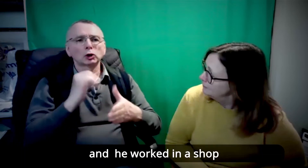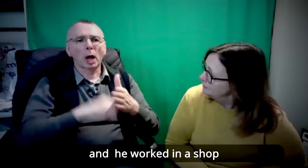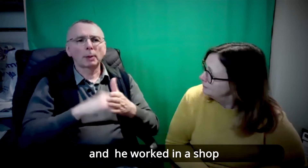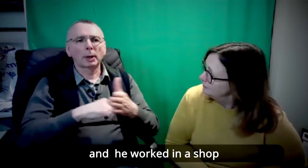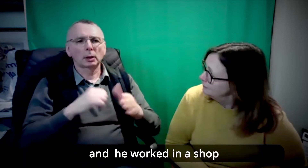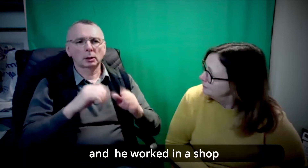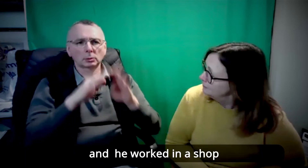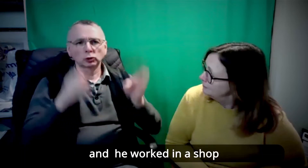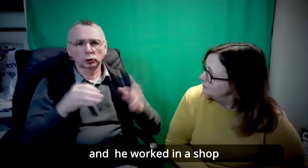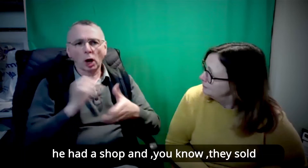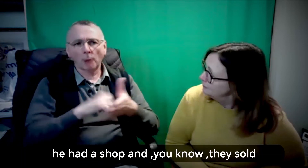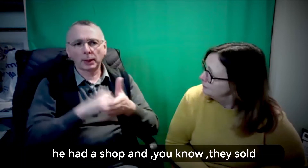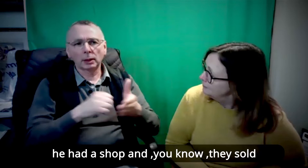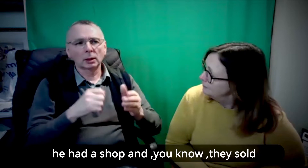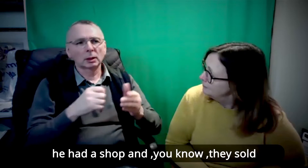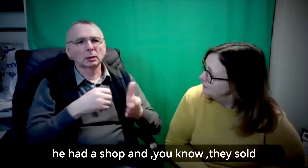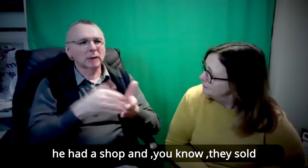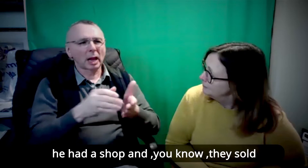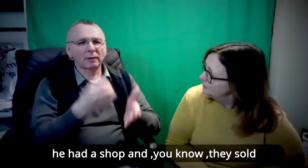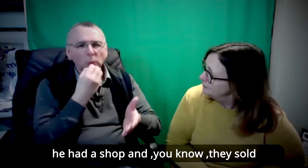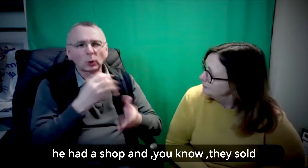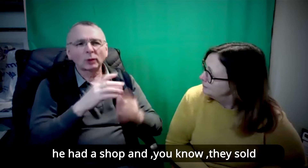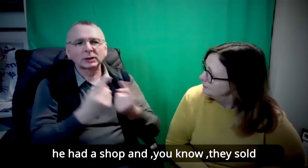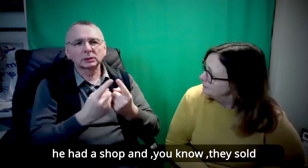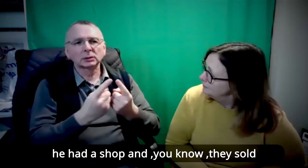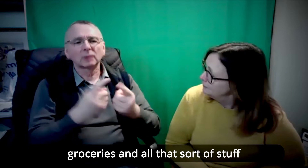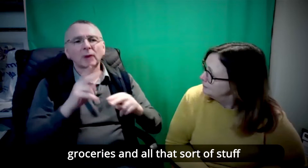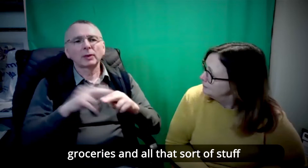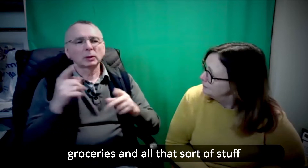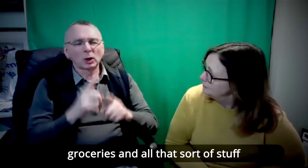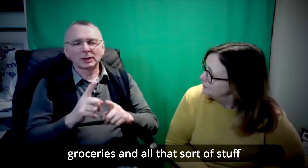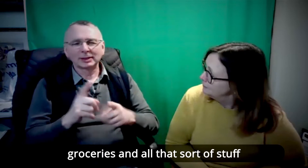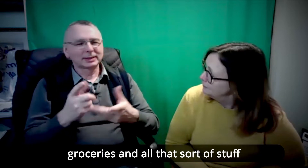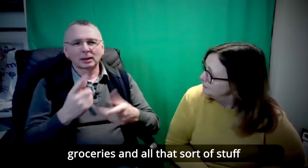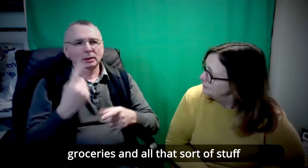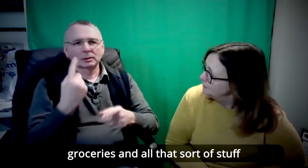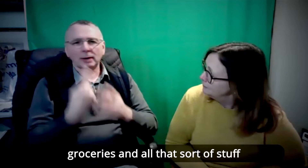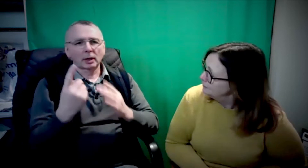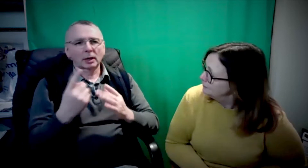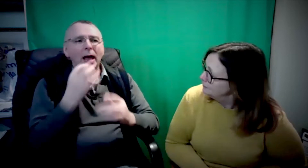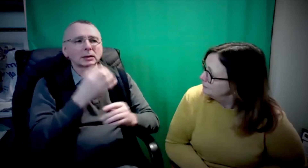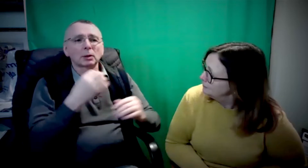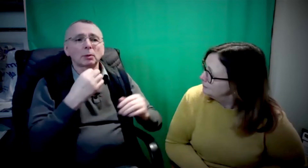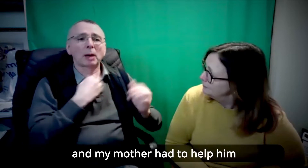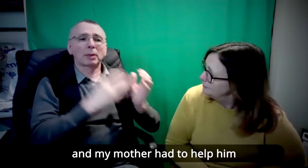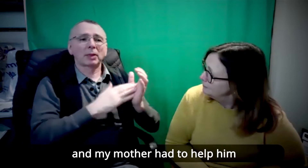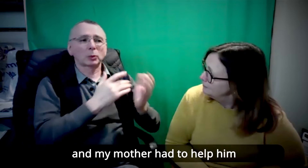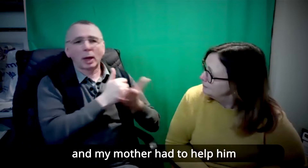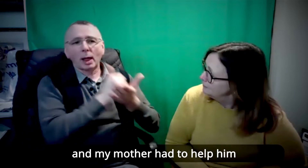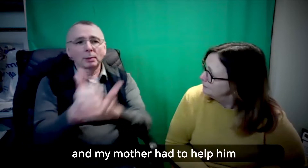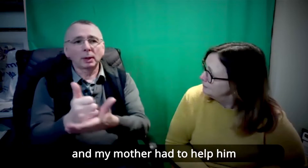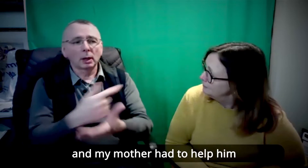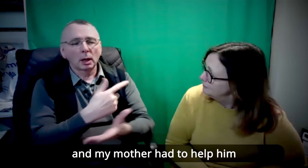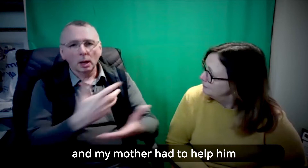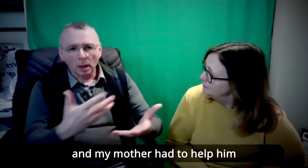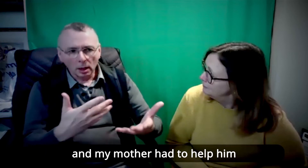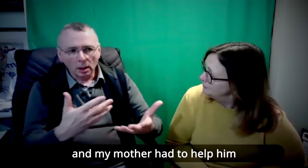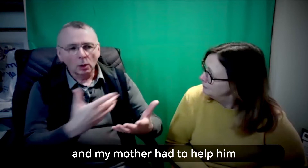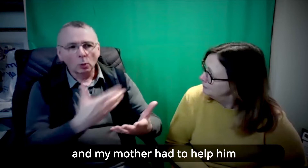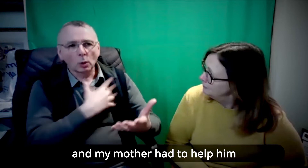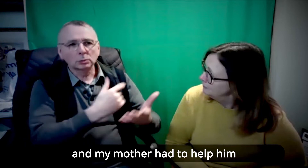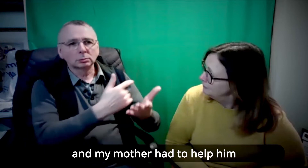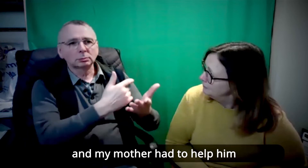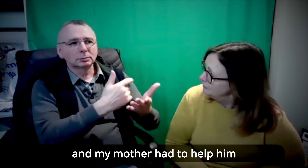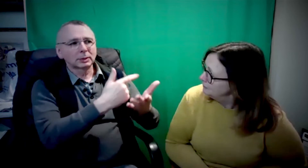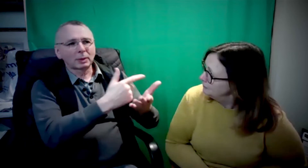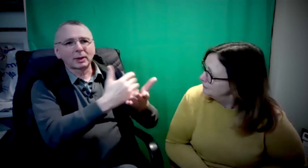he worked in a shop. He had a shop, and you know, they sold groceries and all that sort of stuff. And my mother